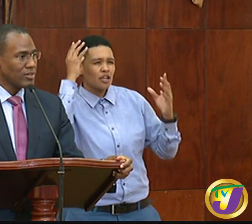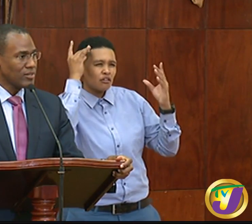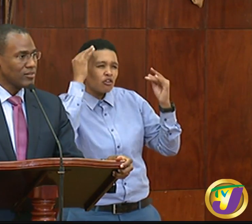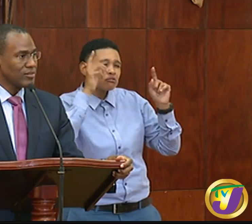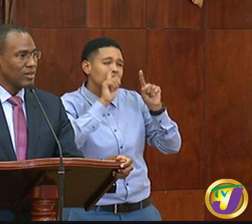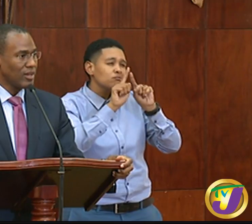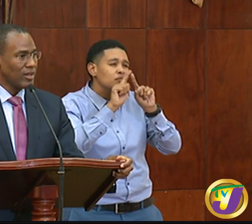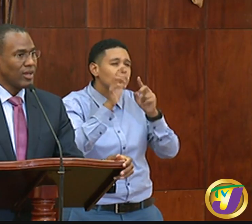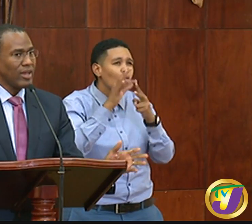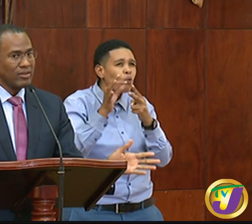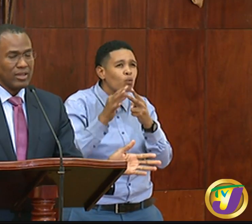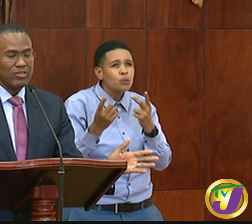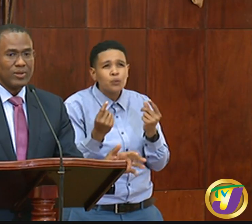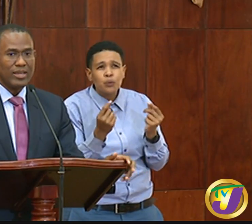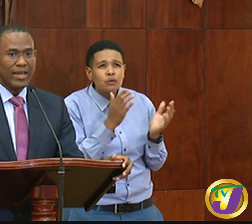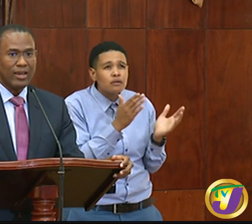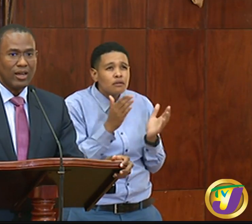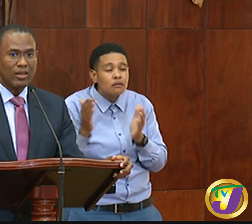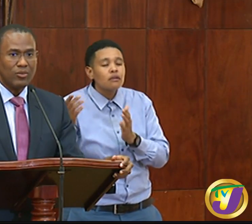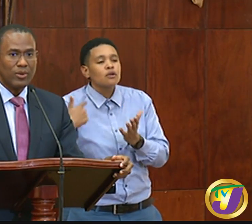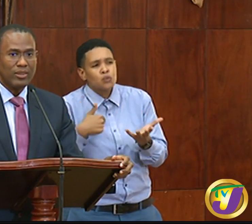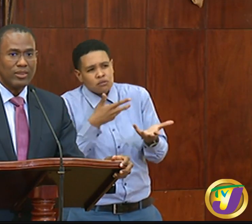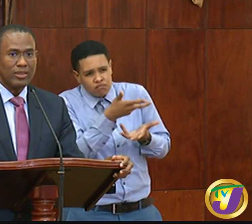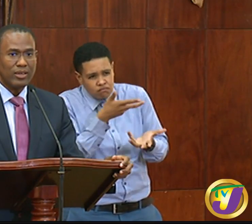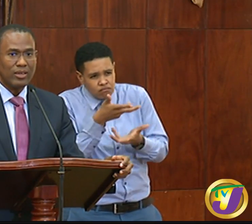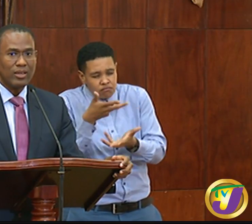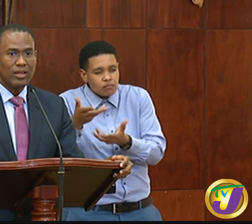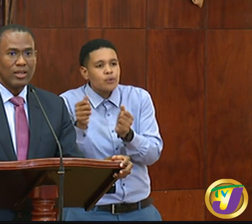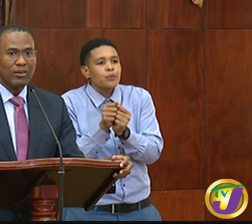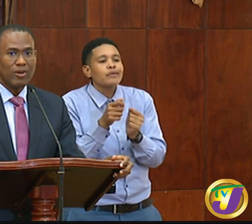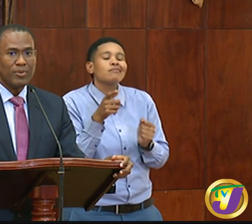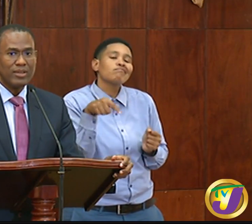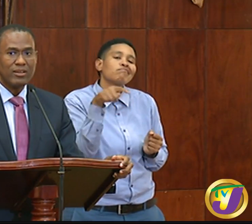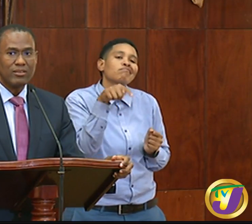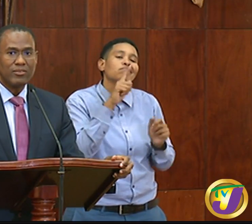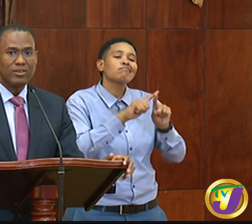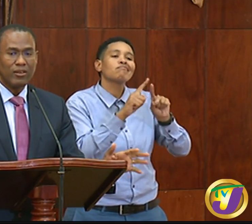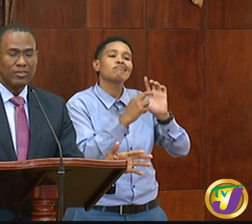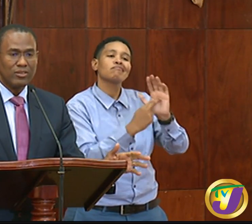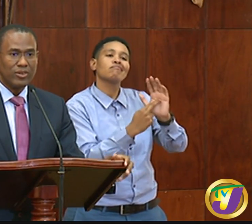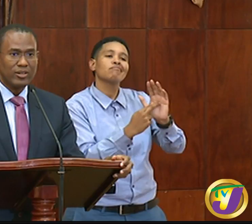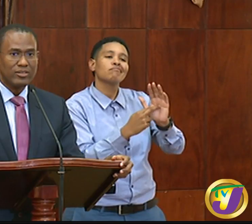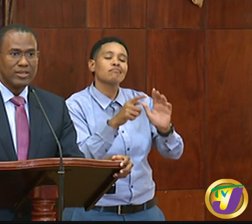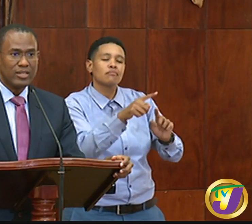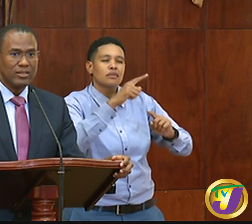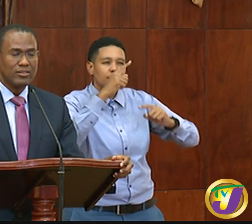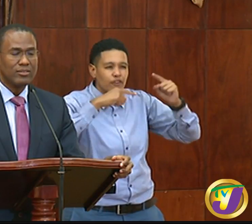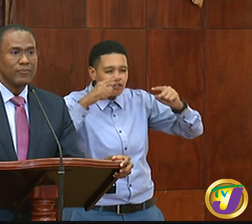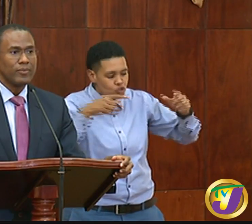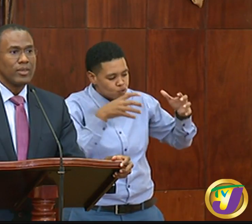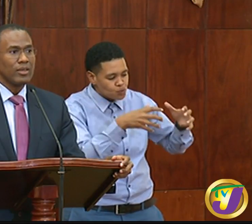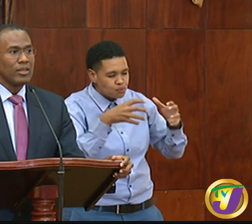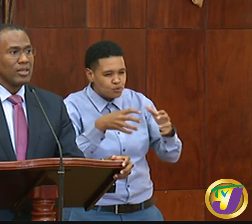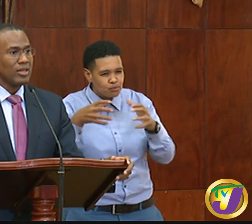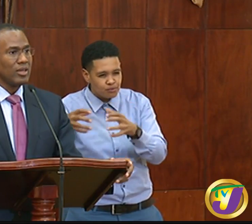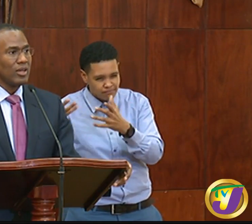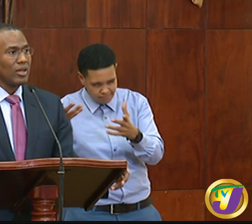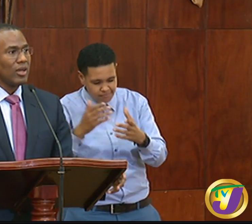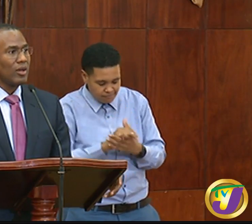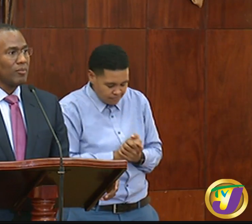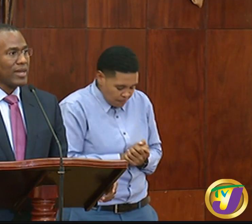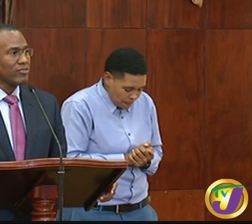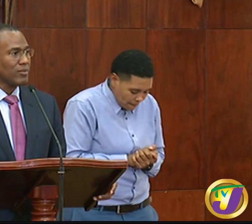of options and as we dialogue with the representatives of these various sectors.